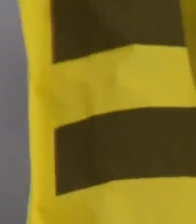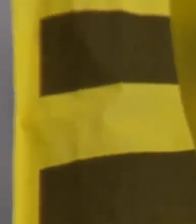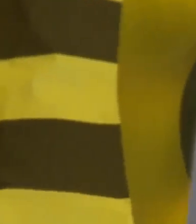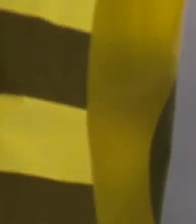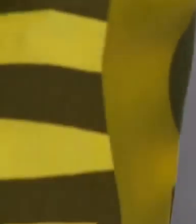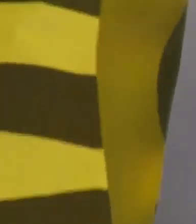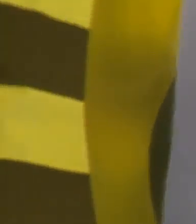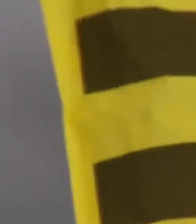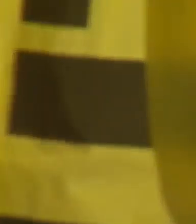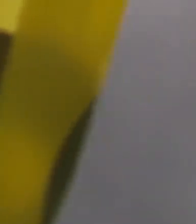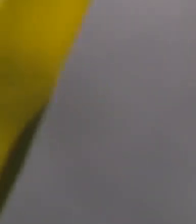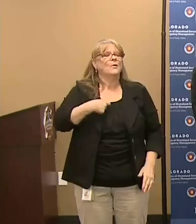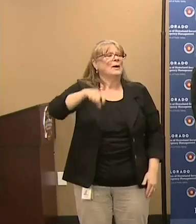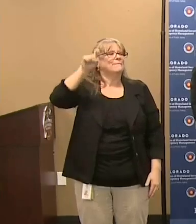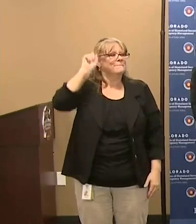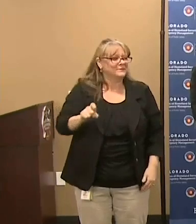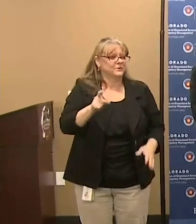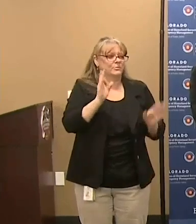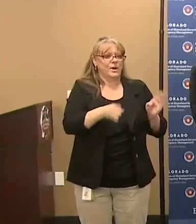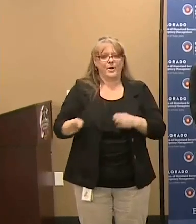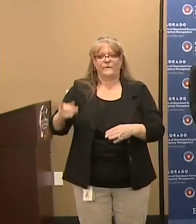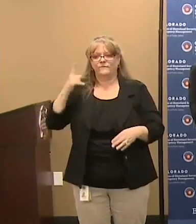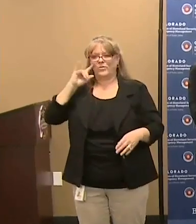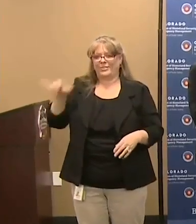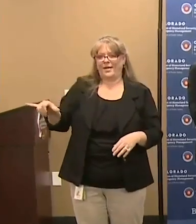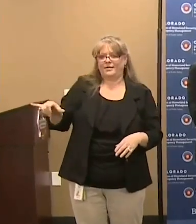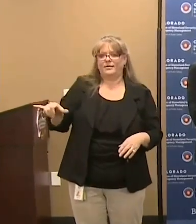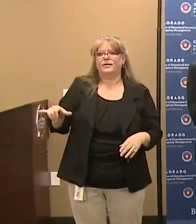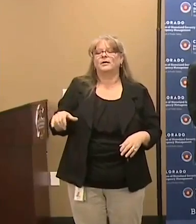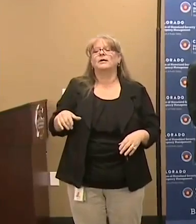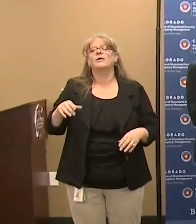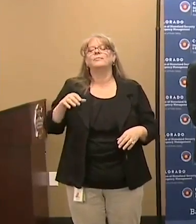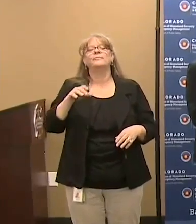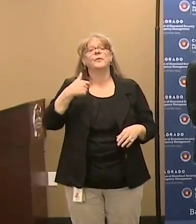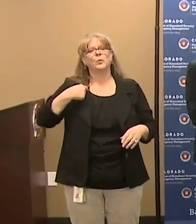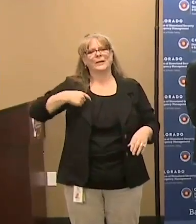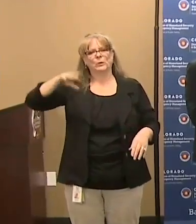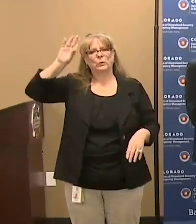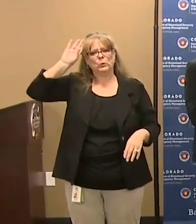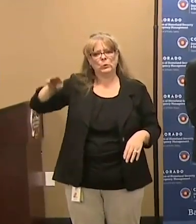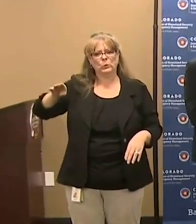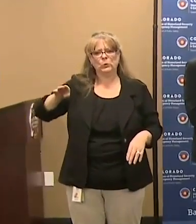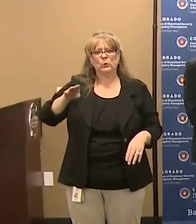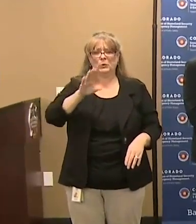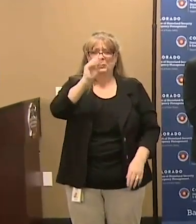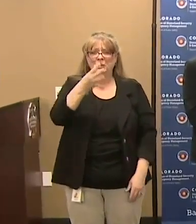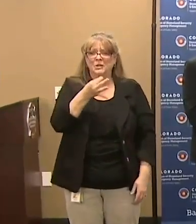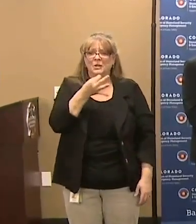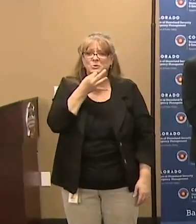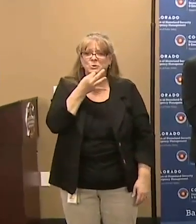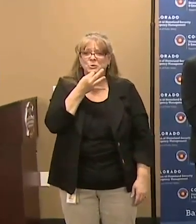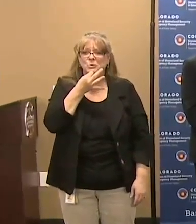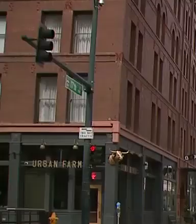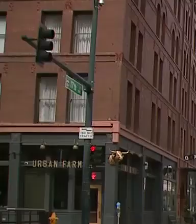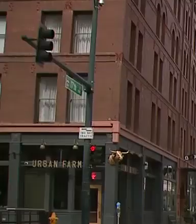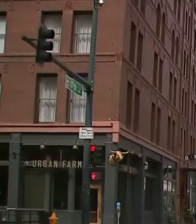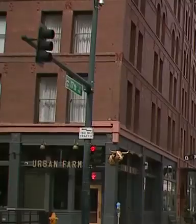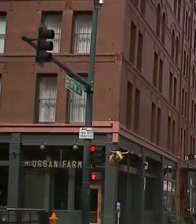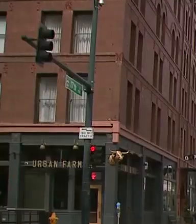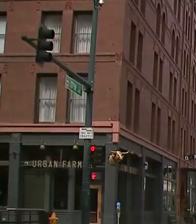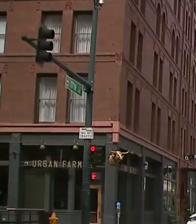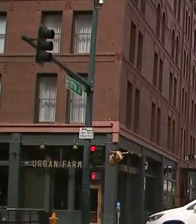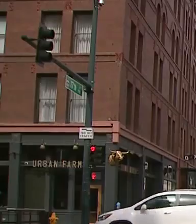an unfortunate reality. We will see a surge that may overwhelm our hospitals sometime between April and July of 2020.